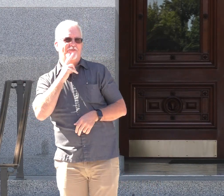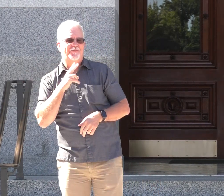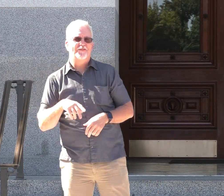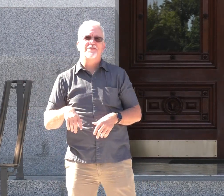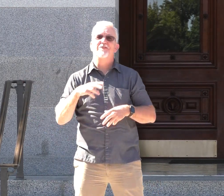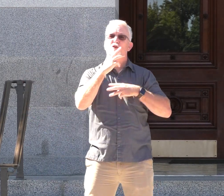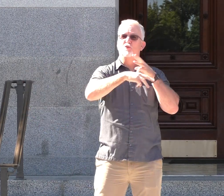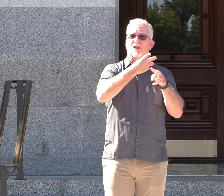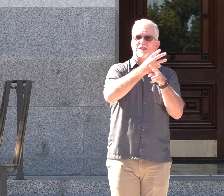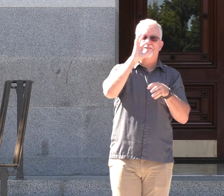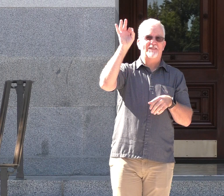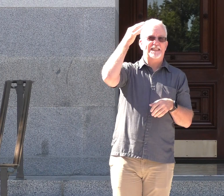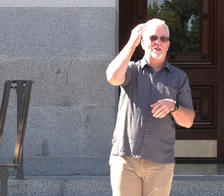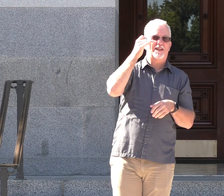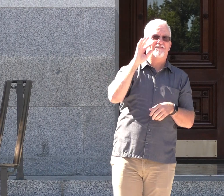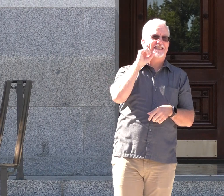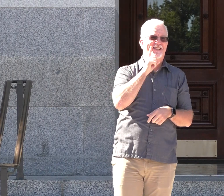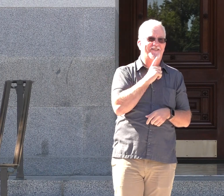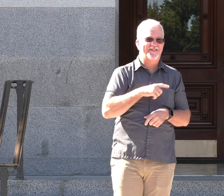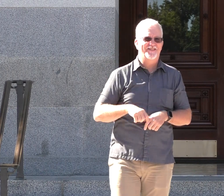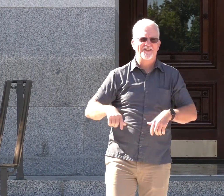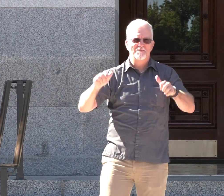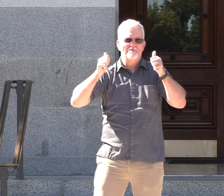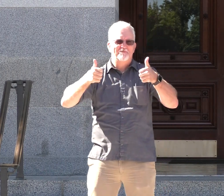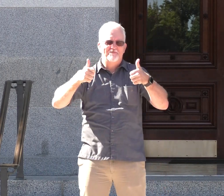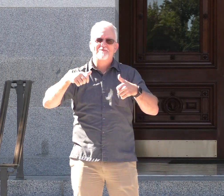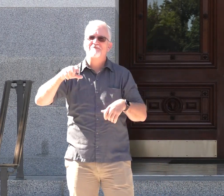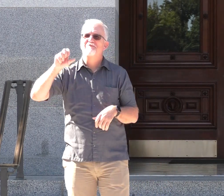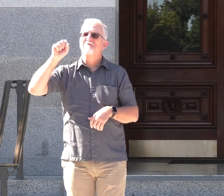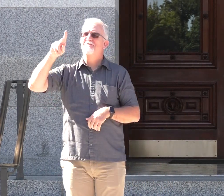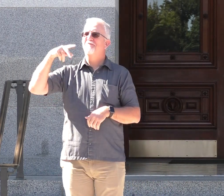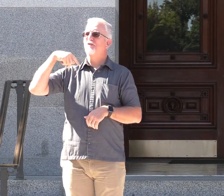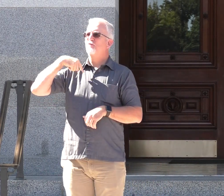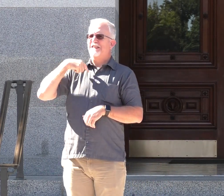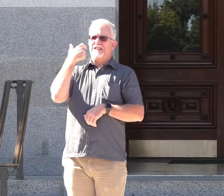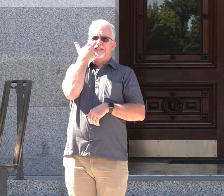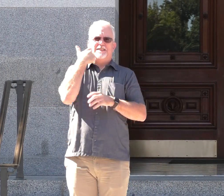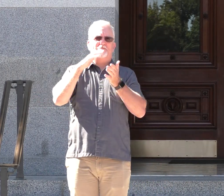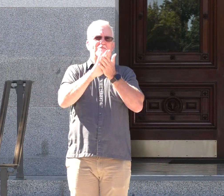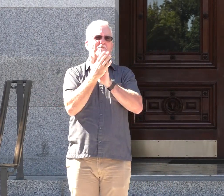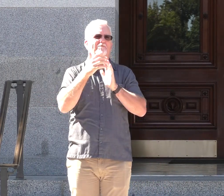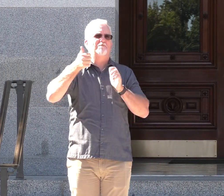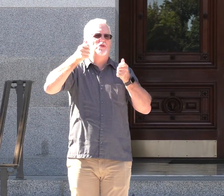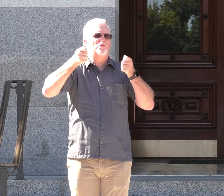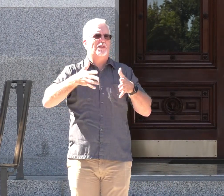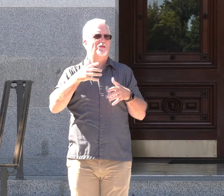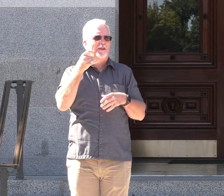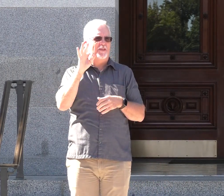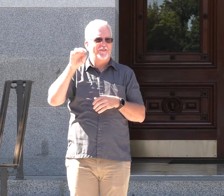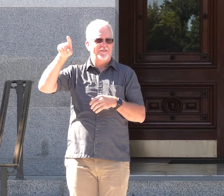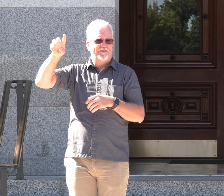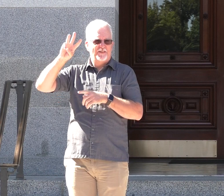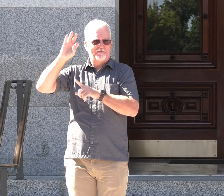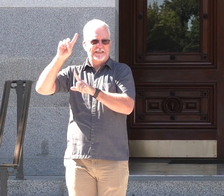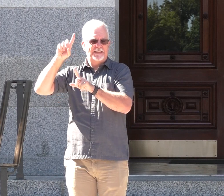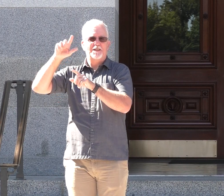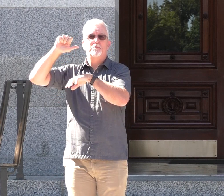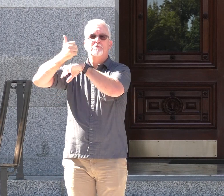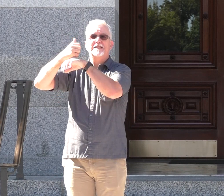The World Federation for the Deaf and International and the World Federation for the Deaf in ASL. I've just recently become